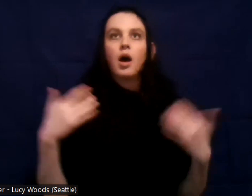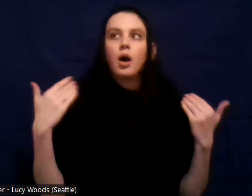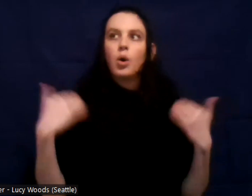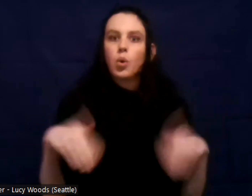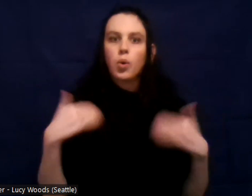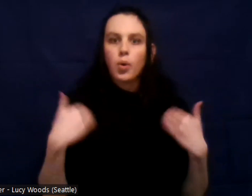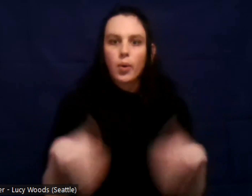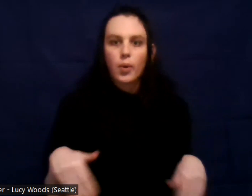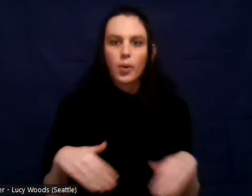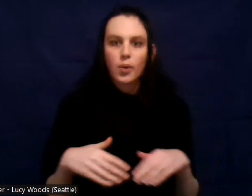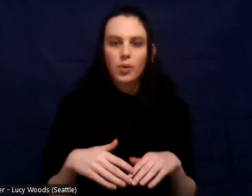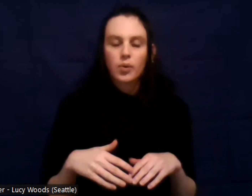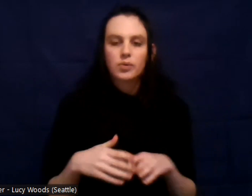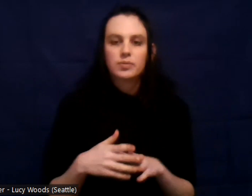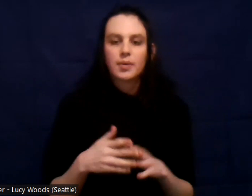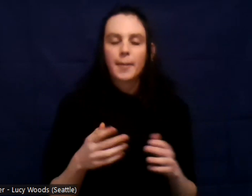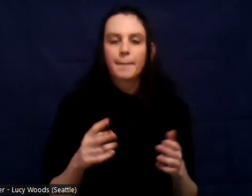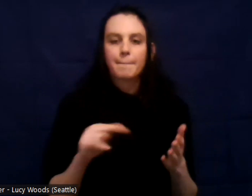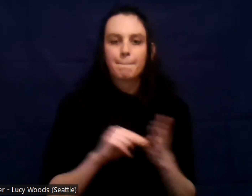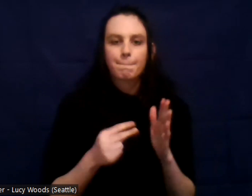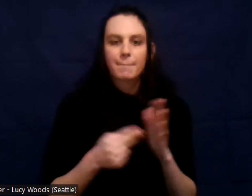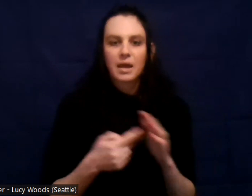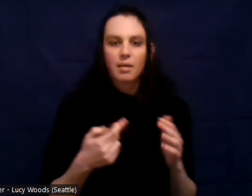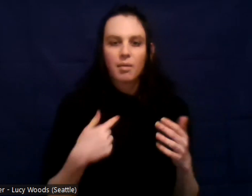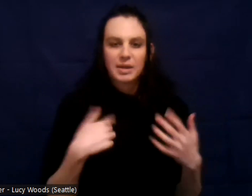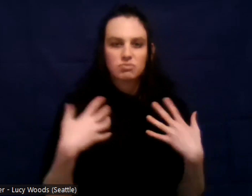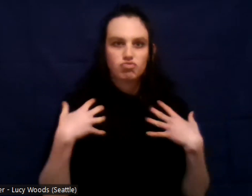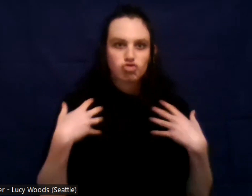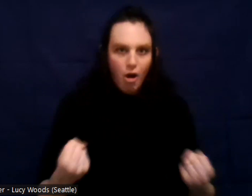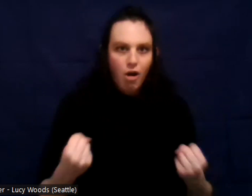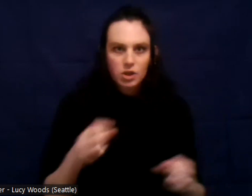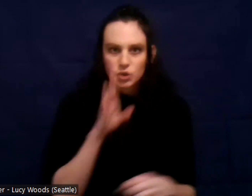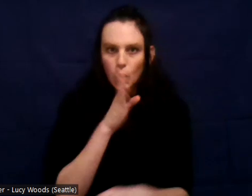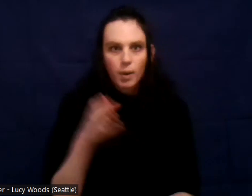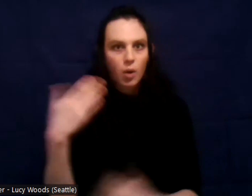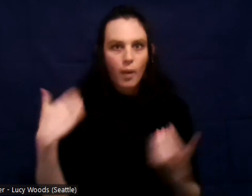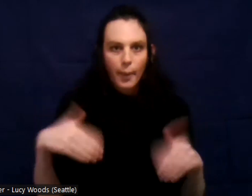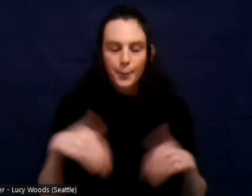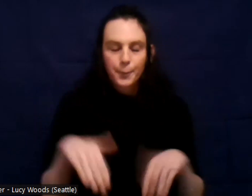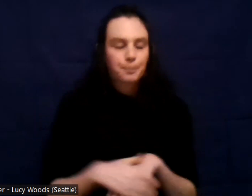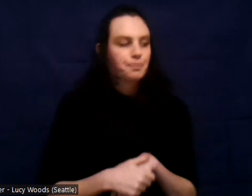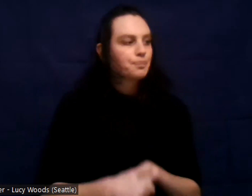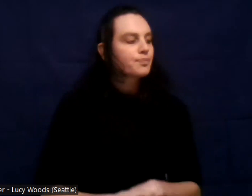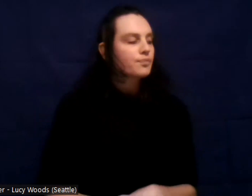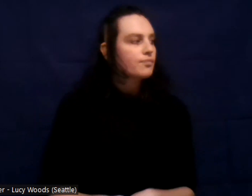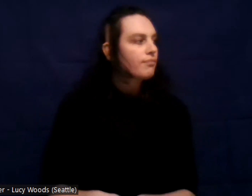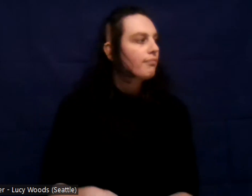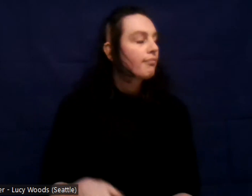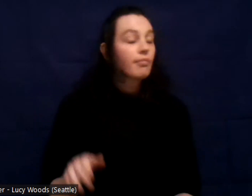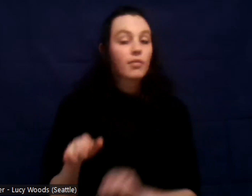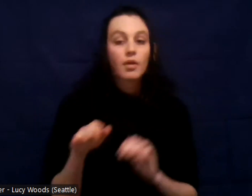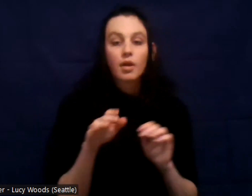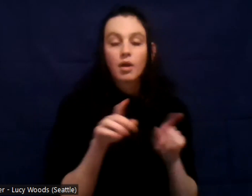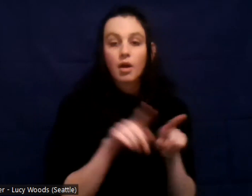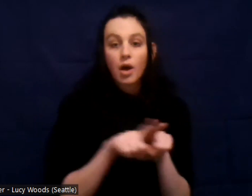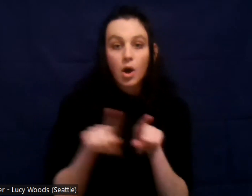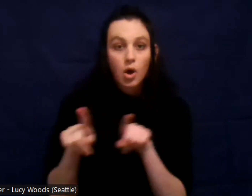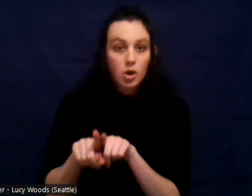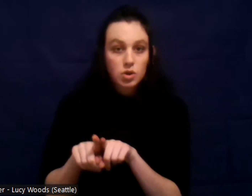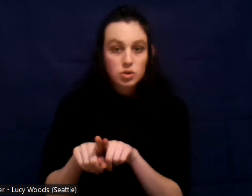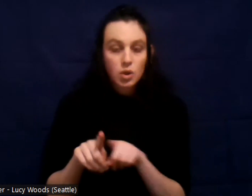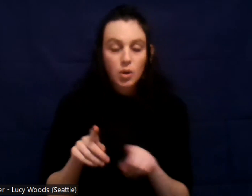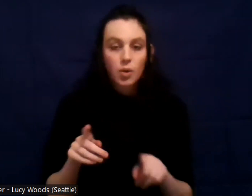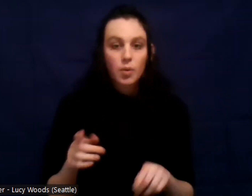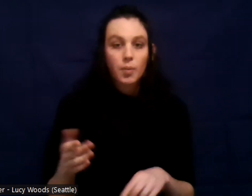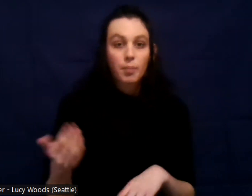was just like a solid milestone. And I think too, my disease was really